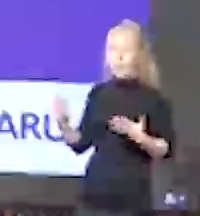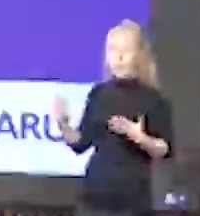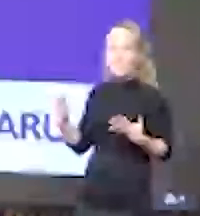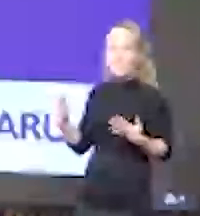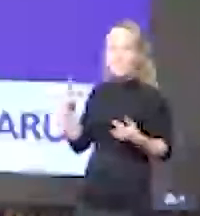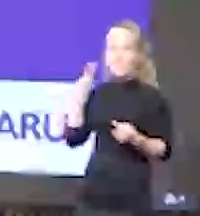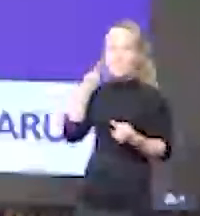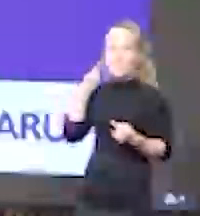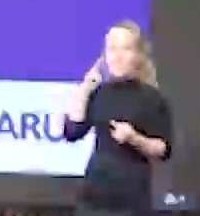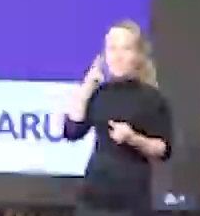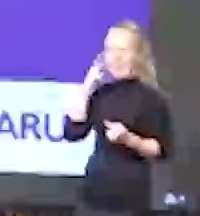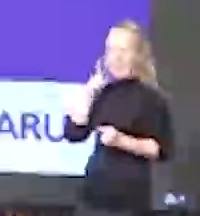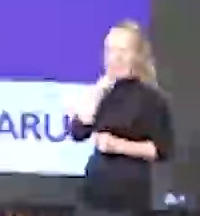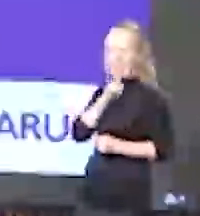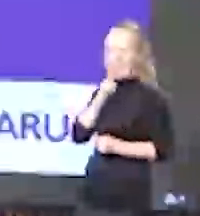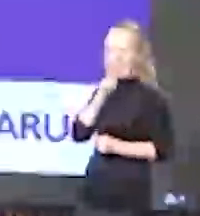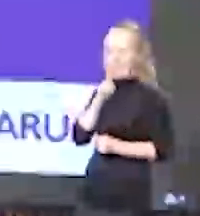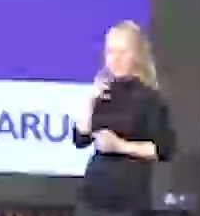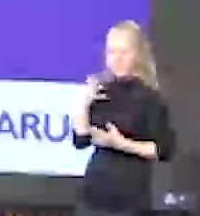politicians get,